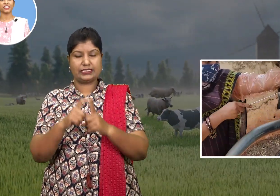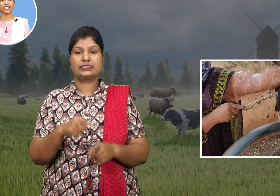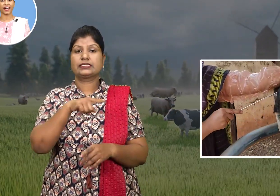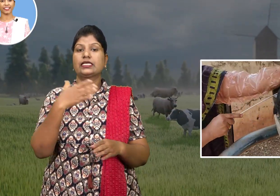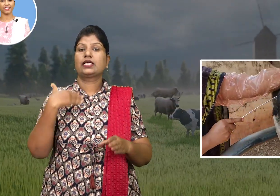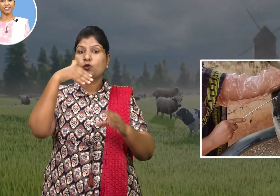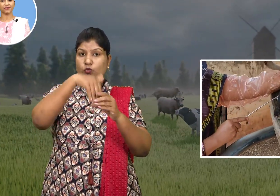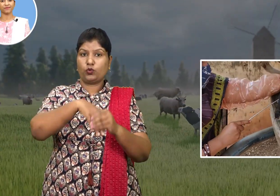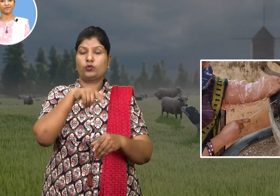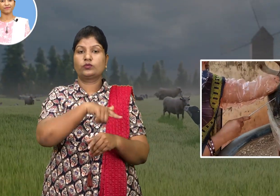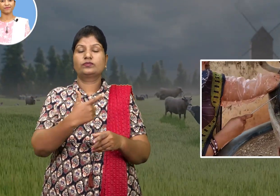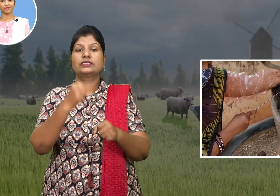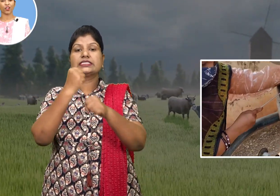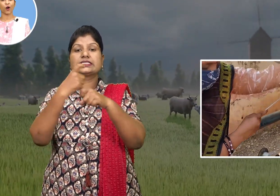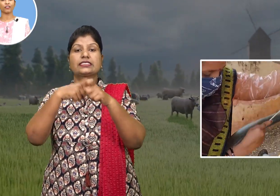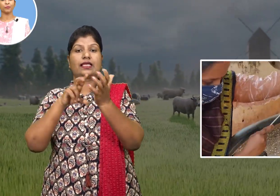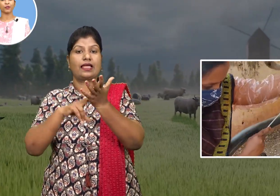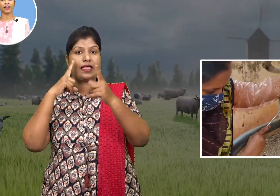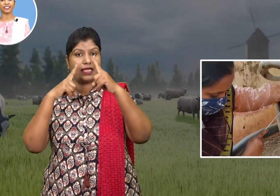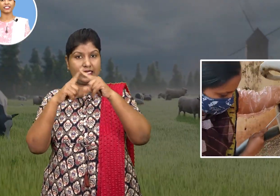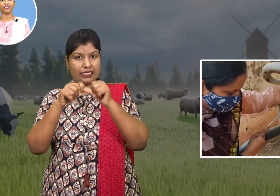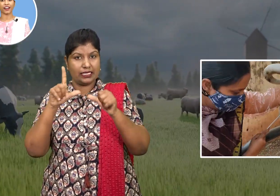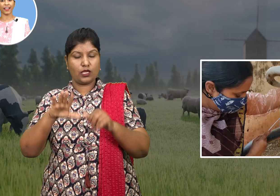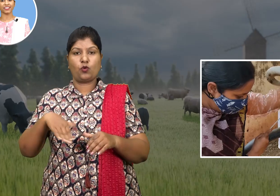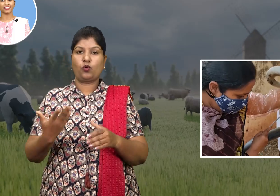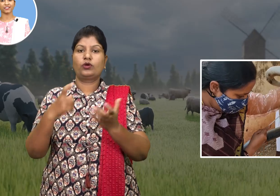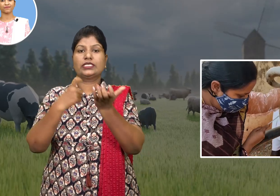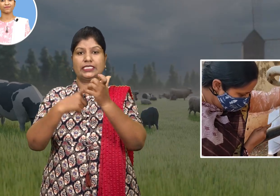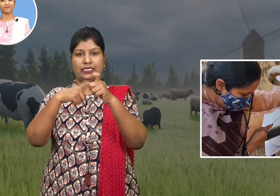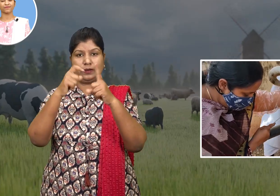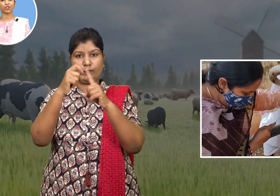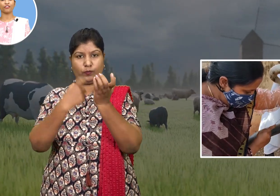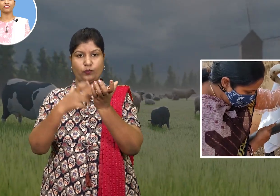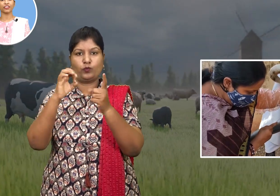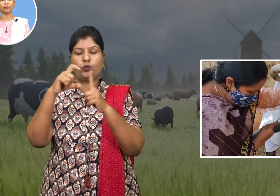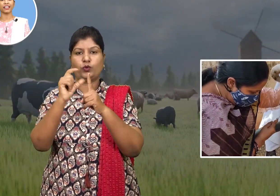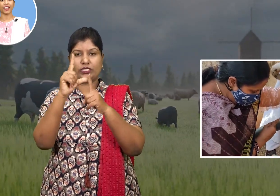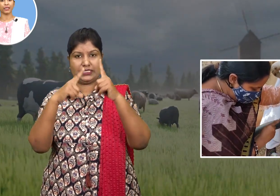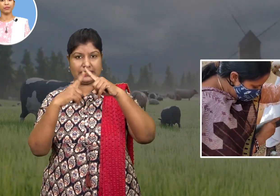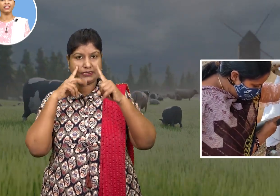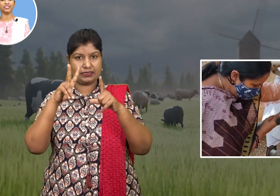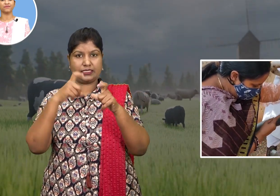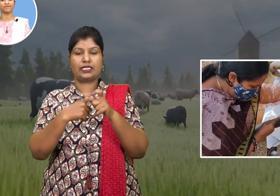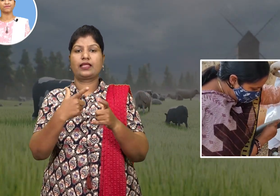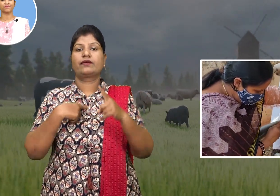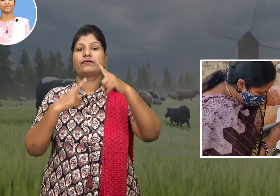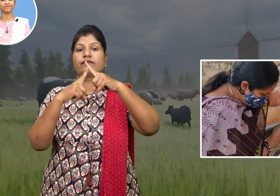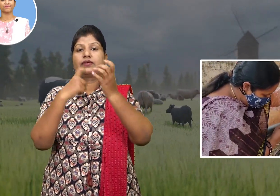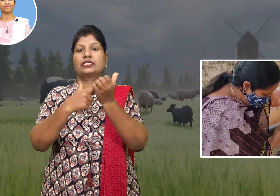into the genital or reproductive tract of a female animal.